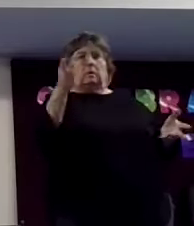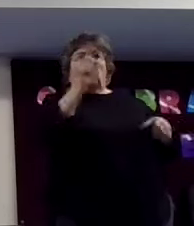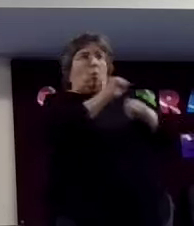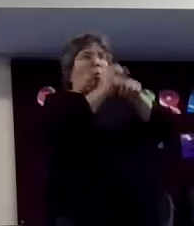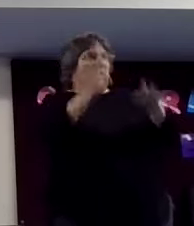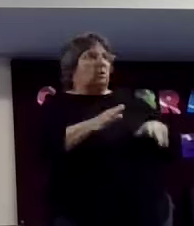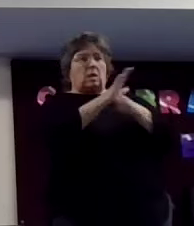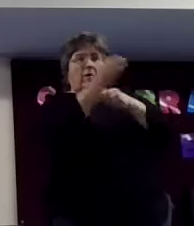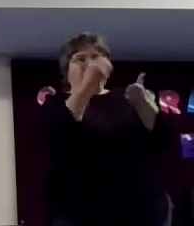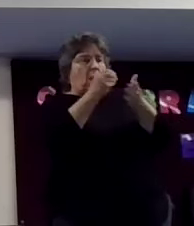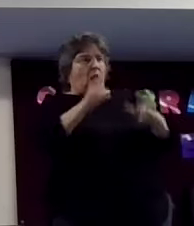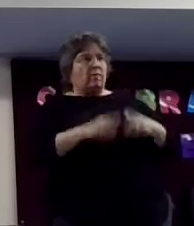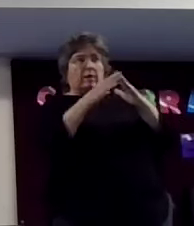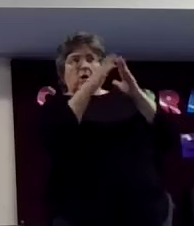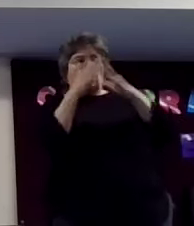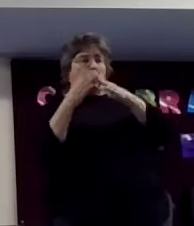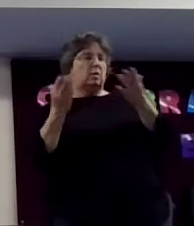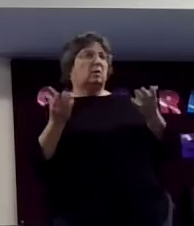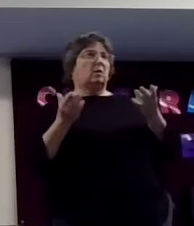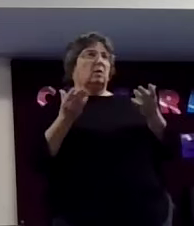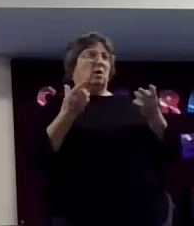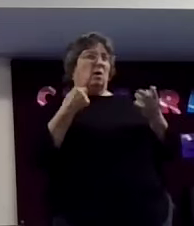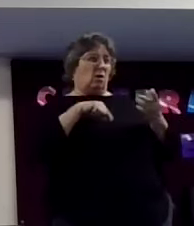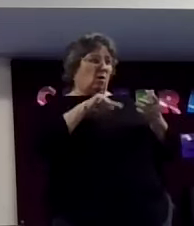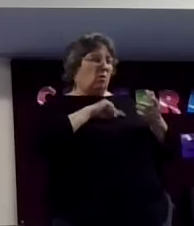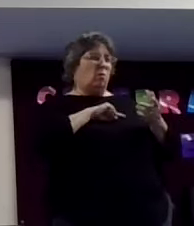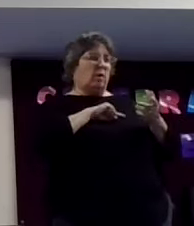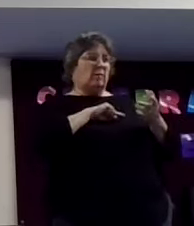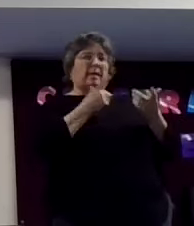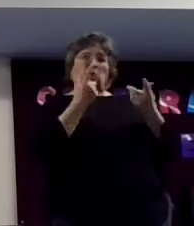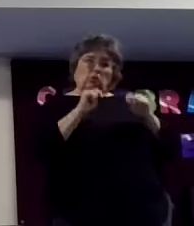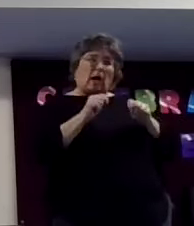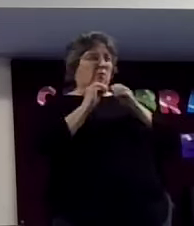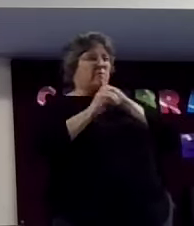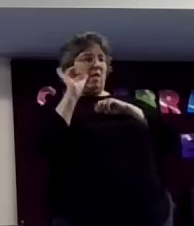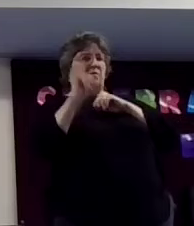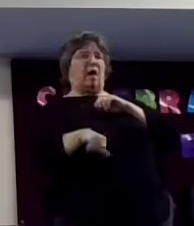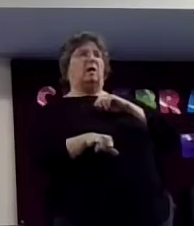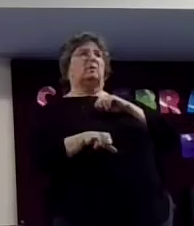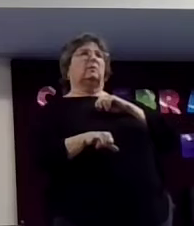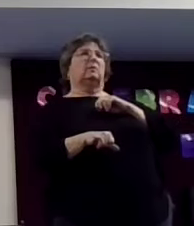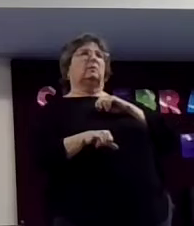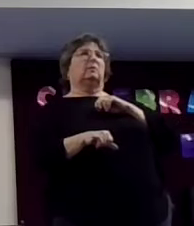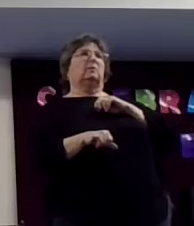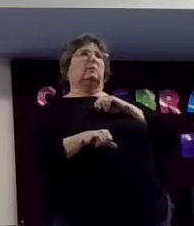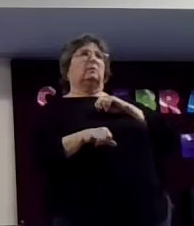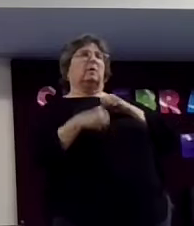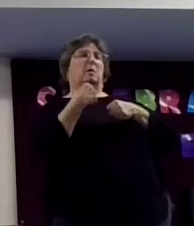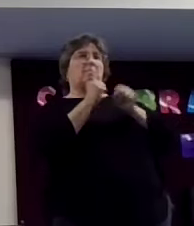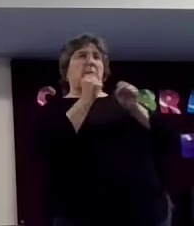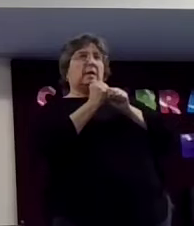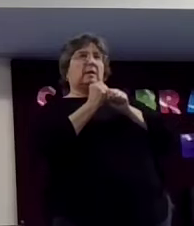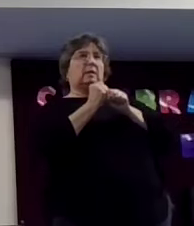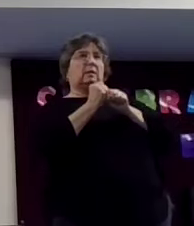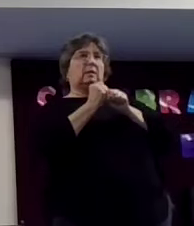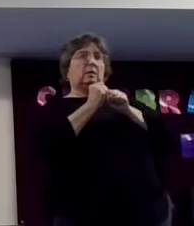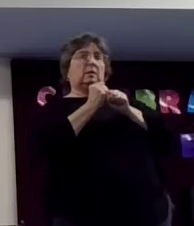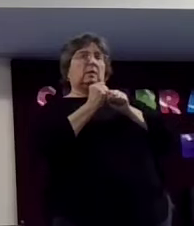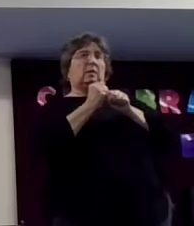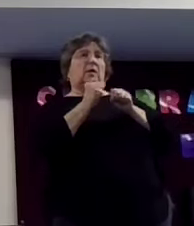their workers enough money to live in the community. So we've been endeavoring to fix that, and we've been, taking bites out